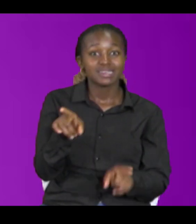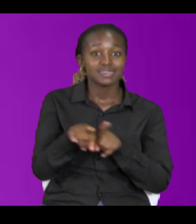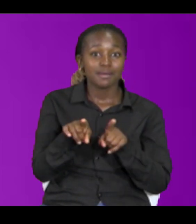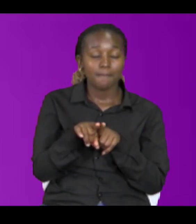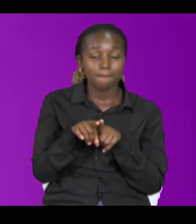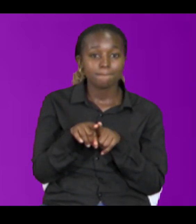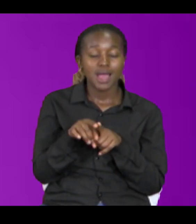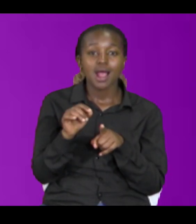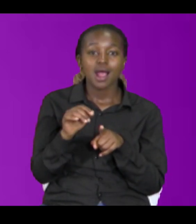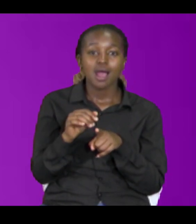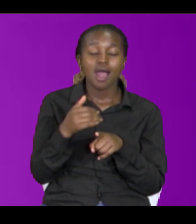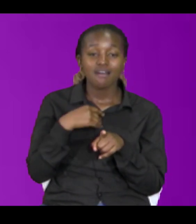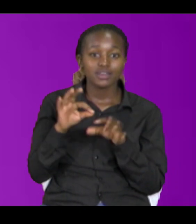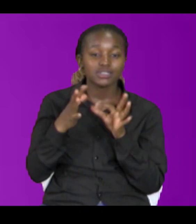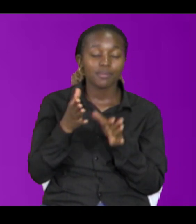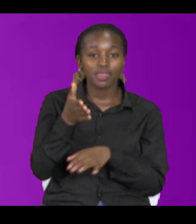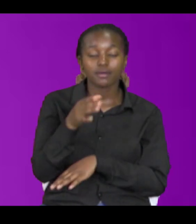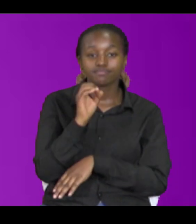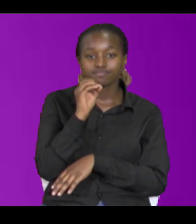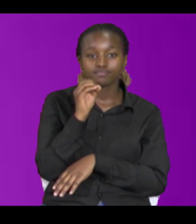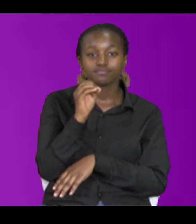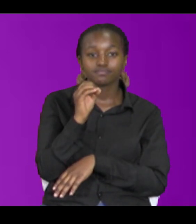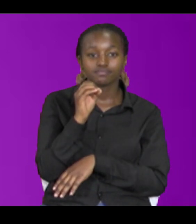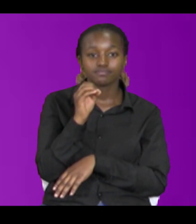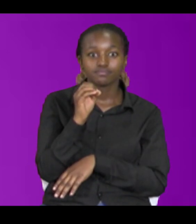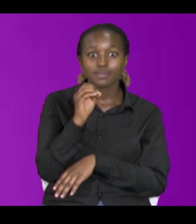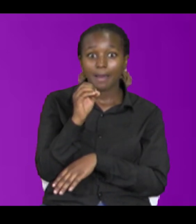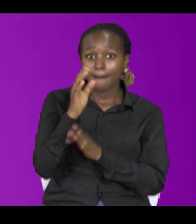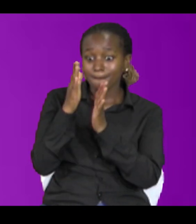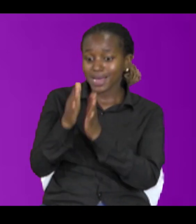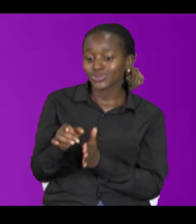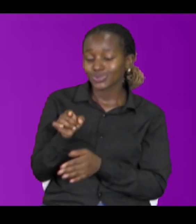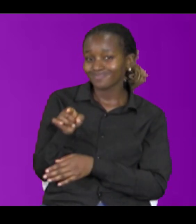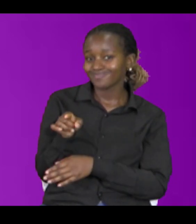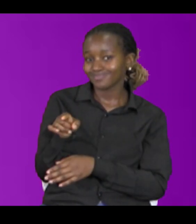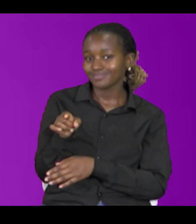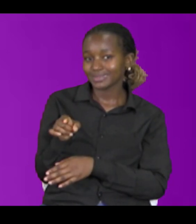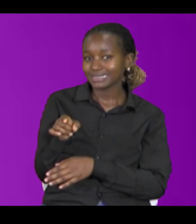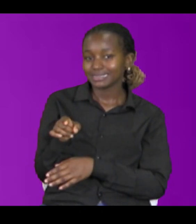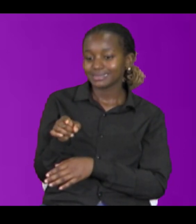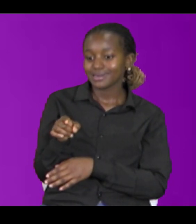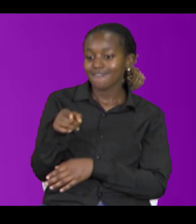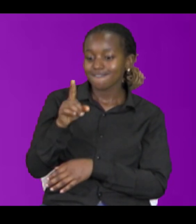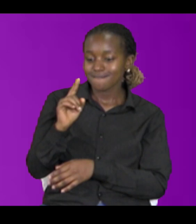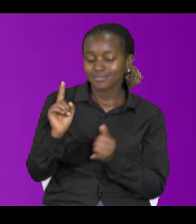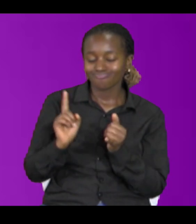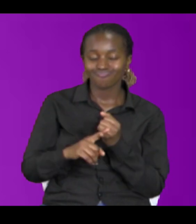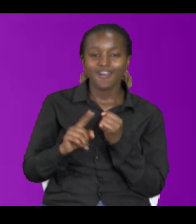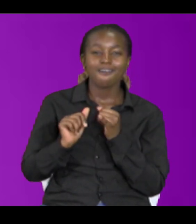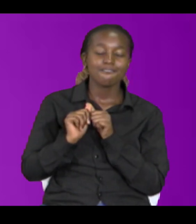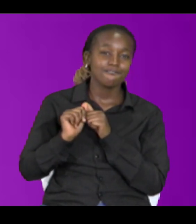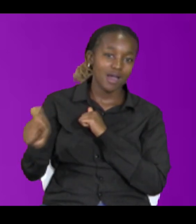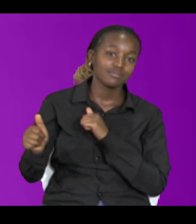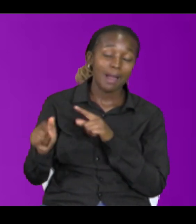interpretation in the hospital. So look at this person, they are very far, but using